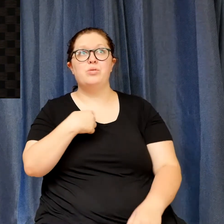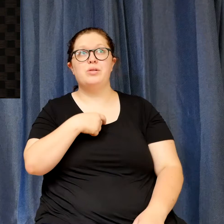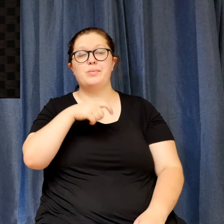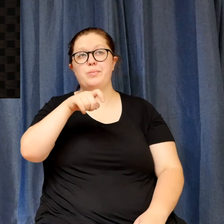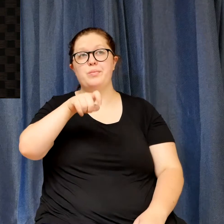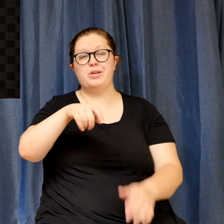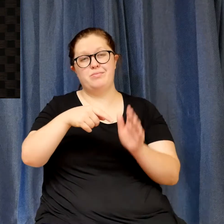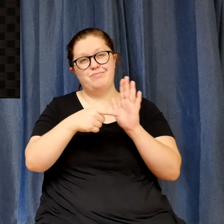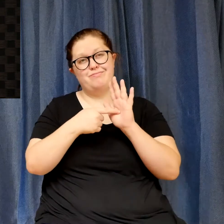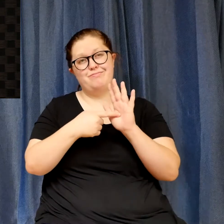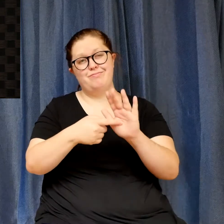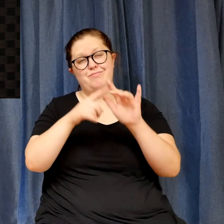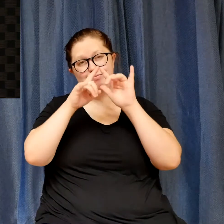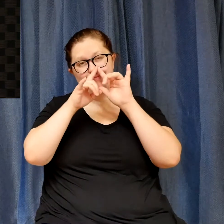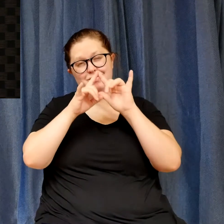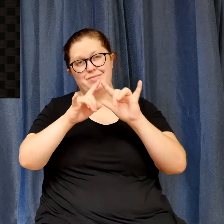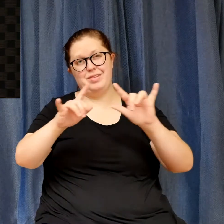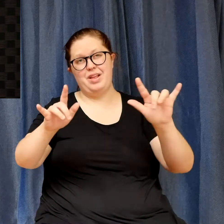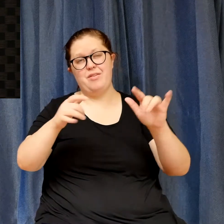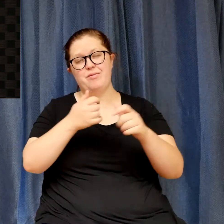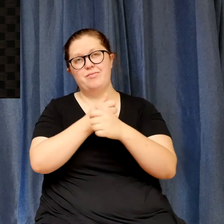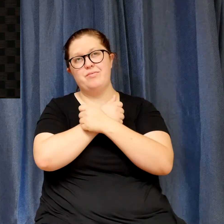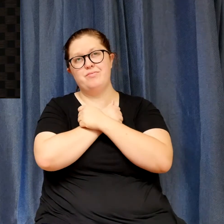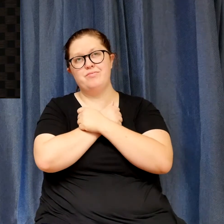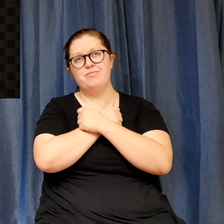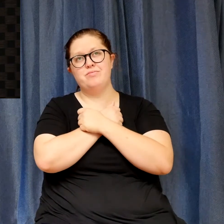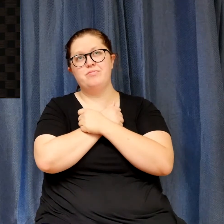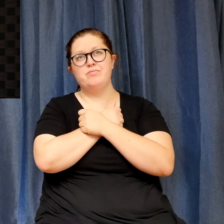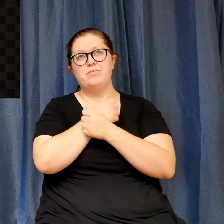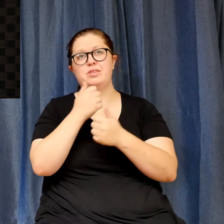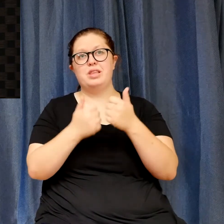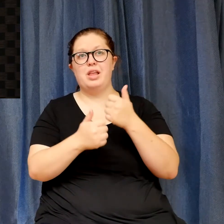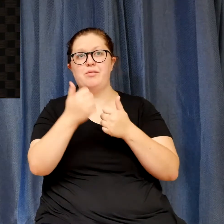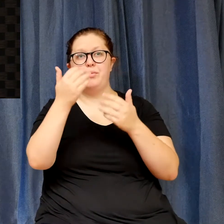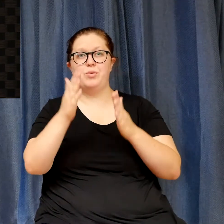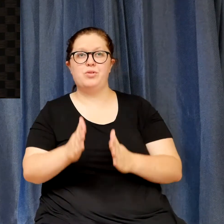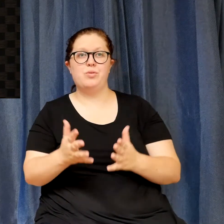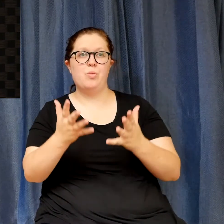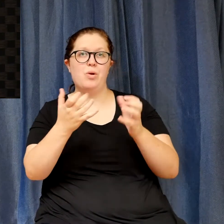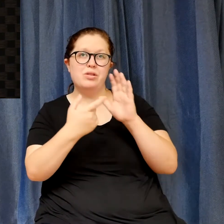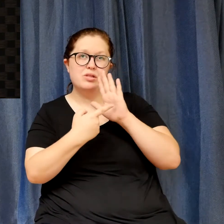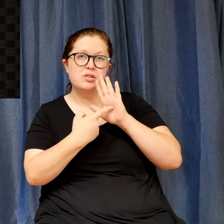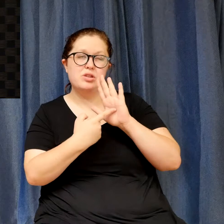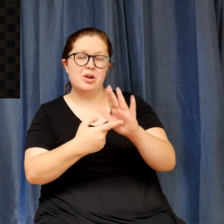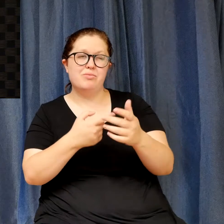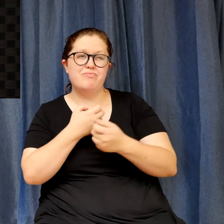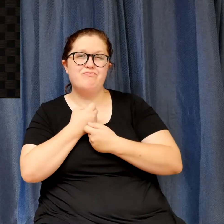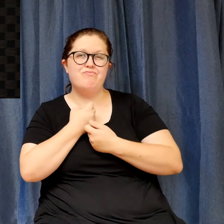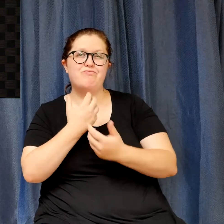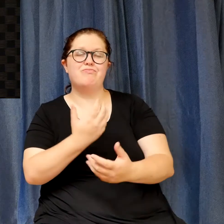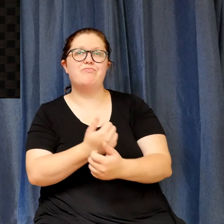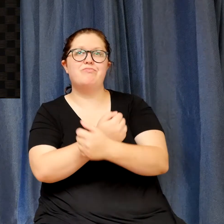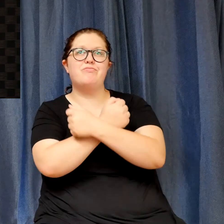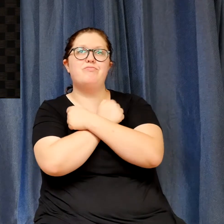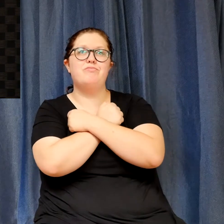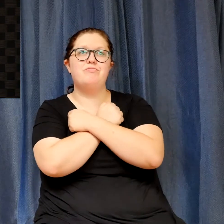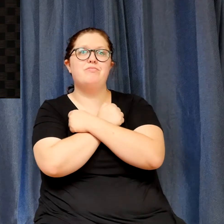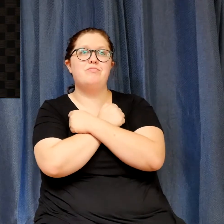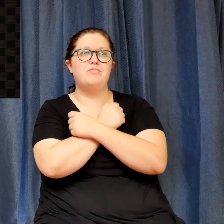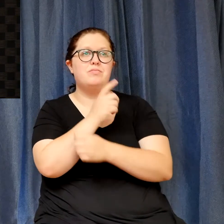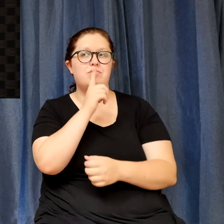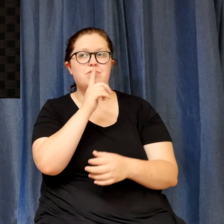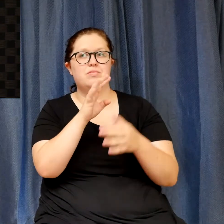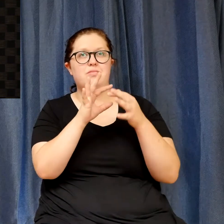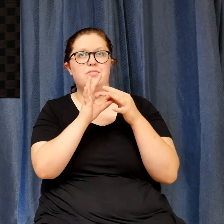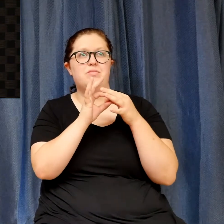love. Within every person, there is a hunger and a thirst to express love, to radiate love, to get